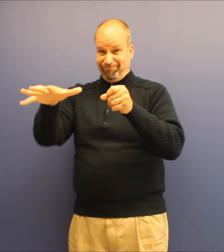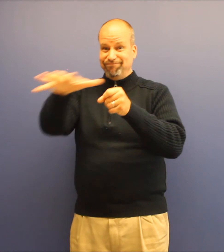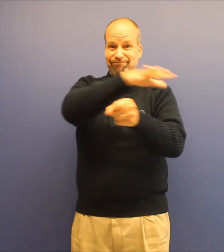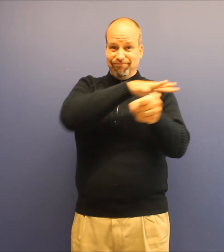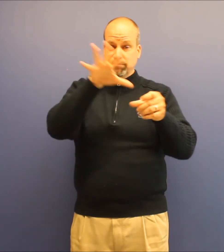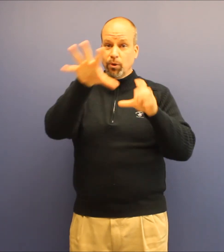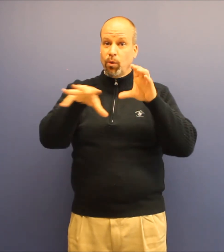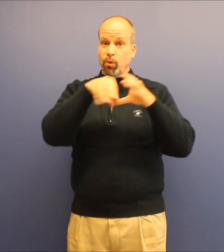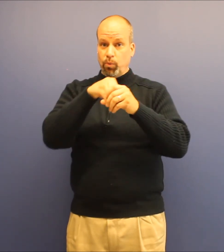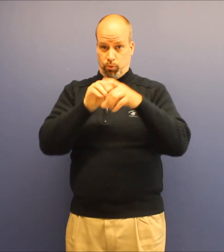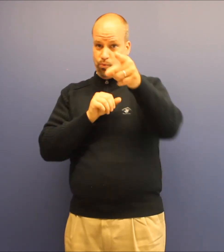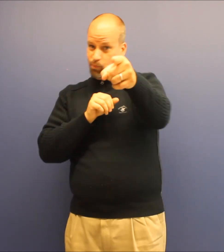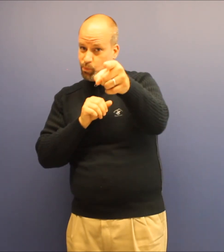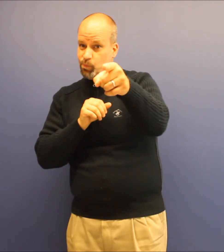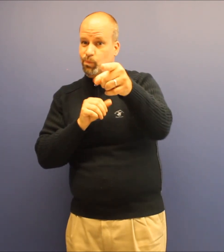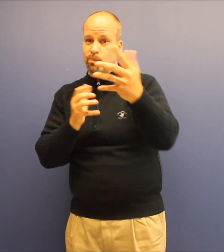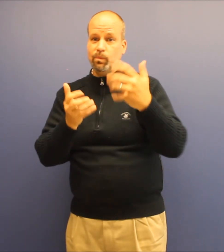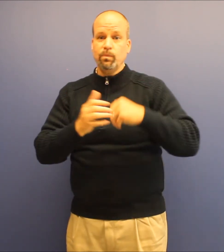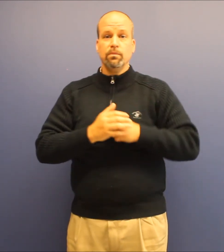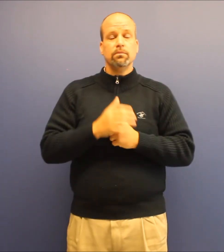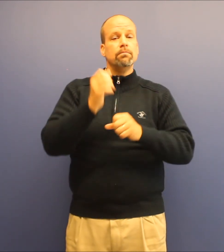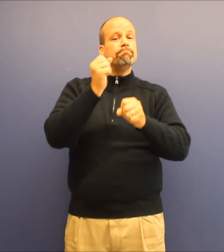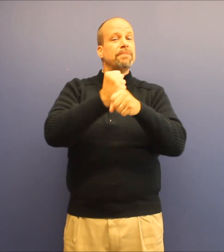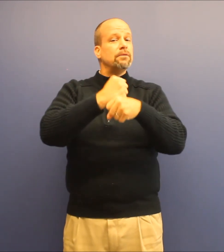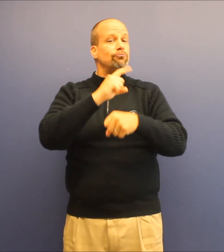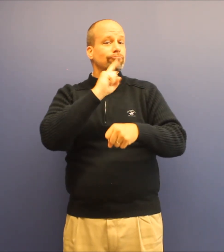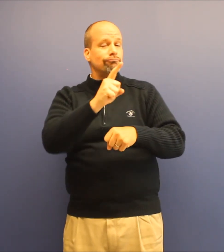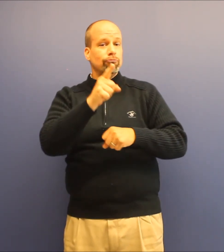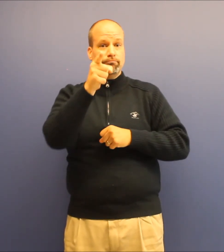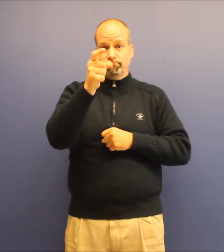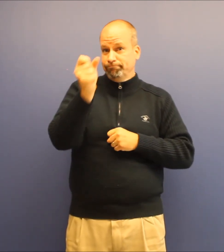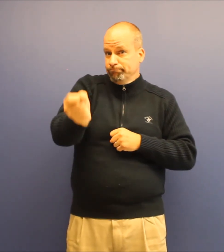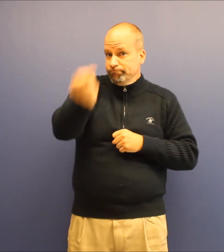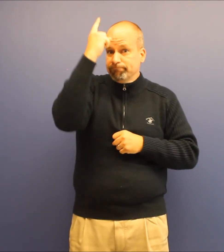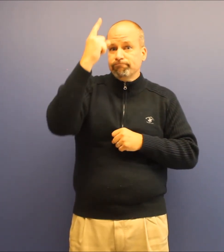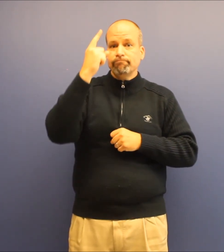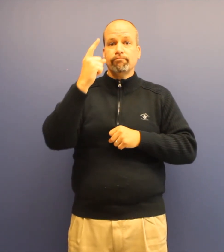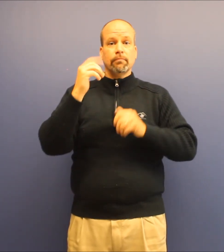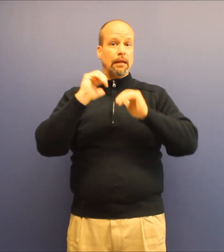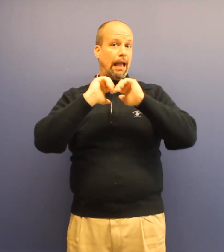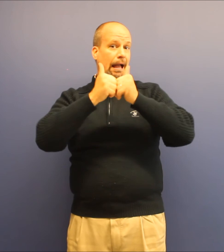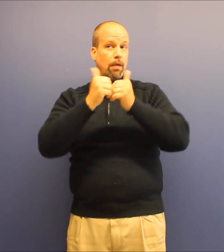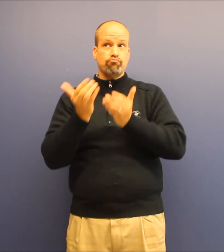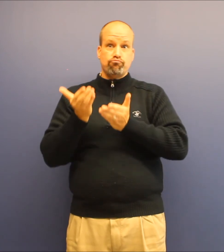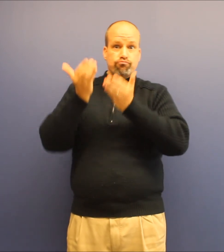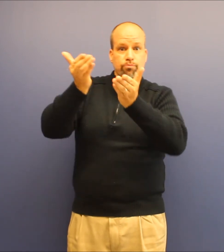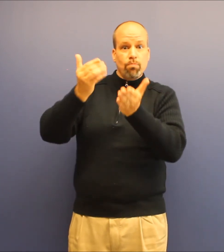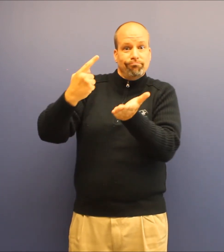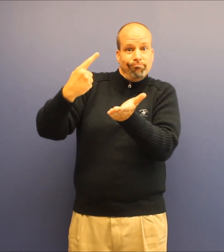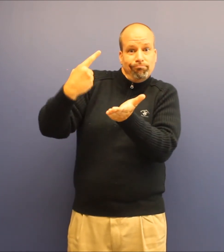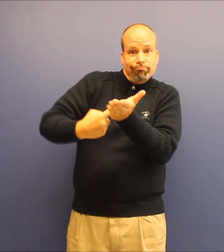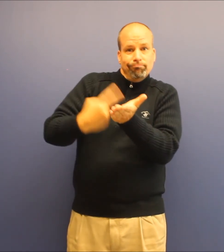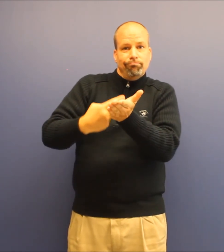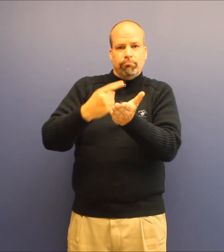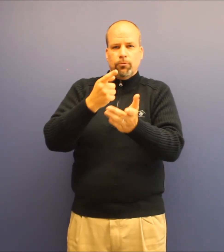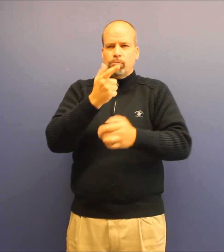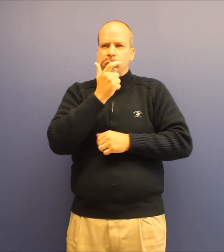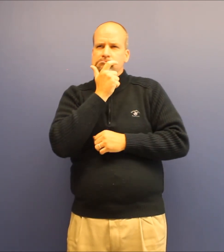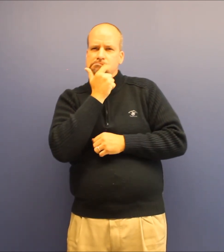Insurance affects everyone, including you. Make sure you understand what is being proposed and decide whether